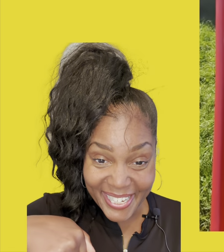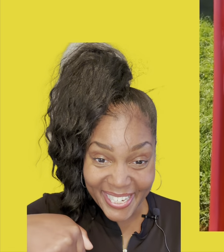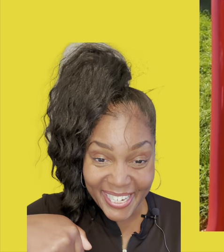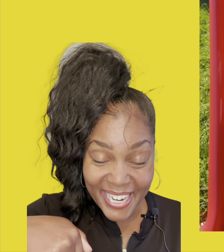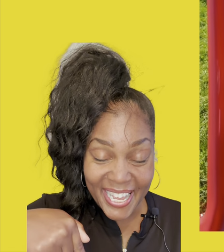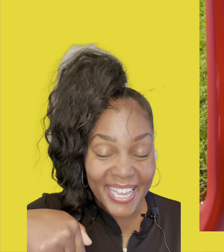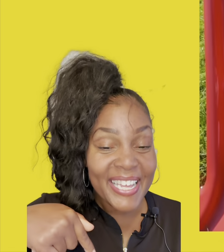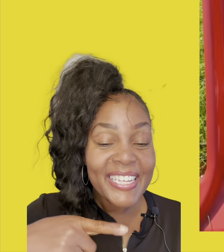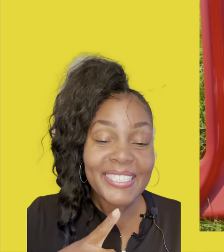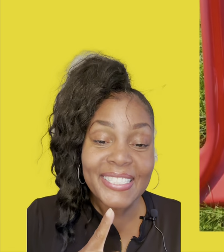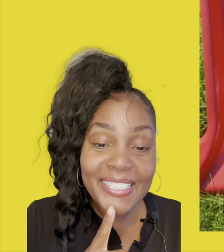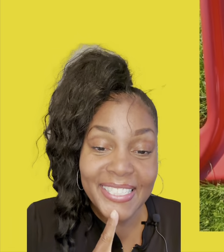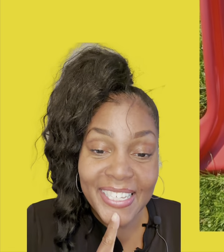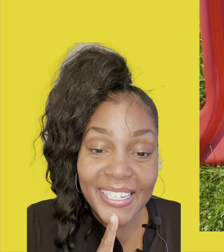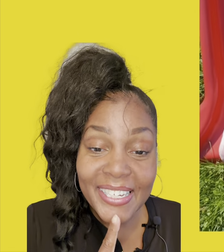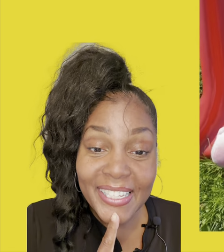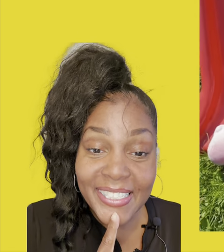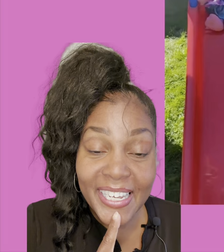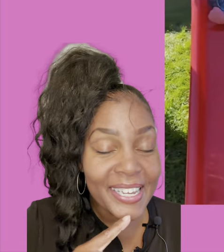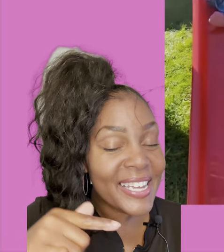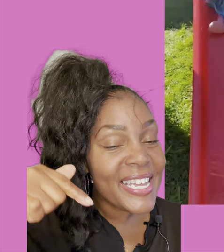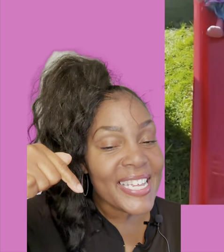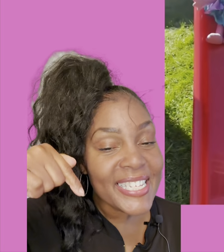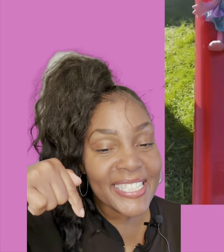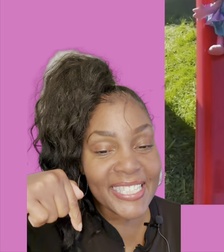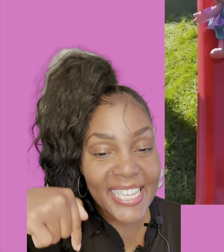Down. D, d,